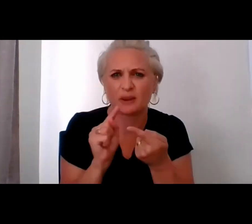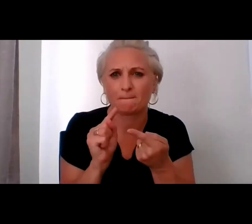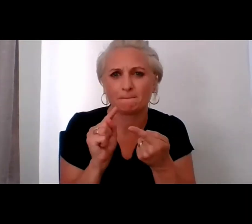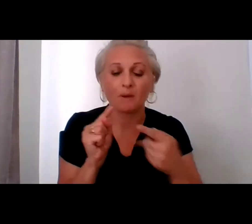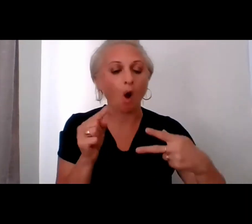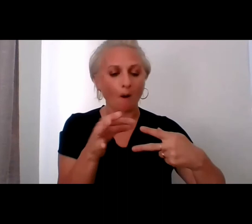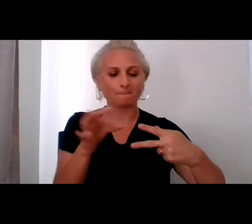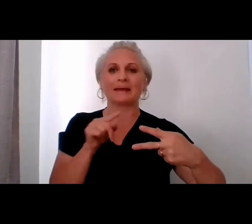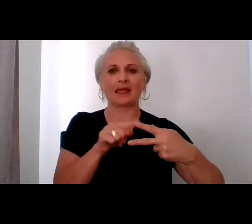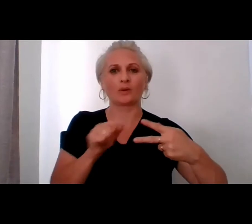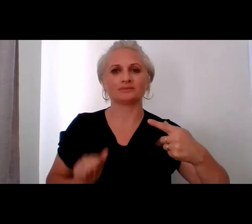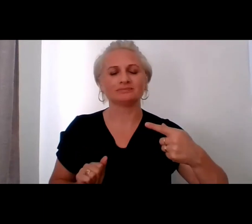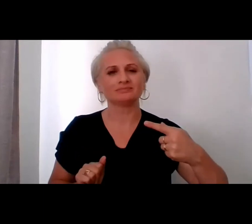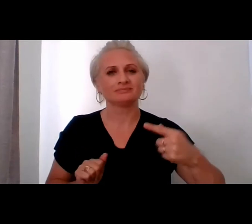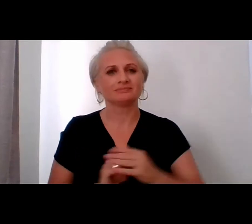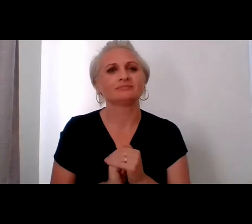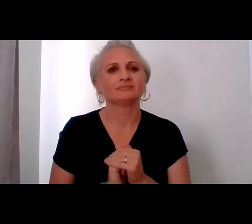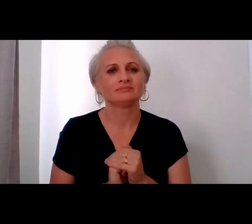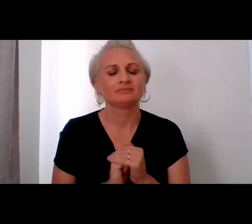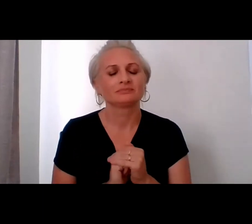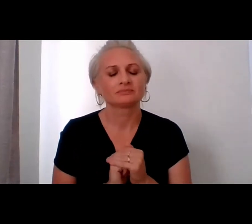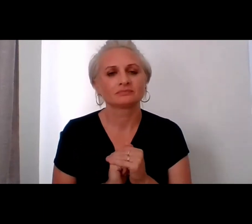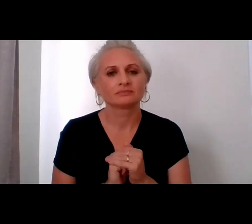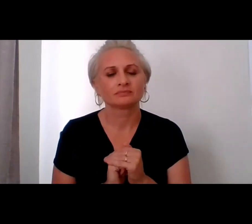so might be more value for money?